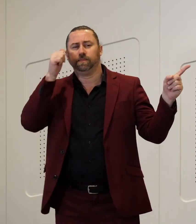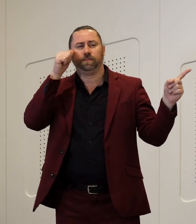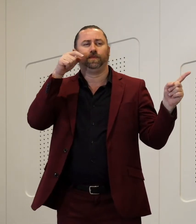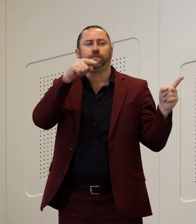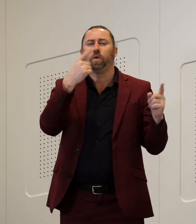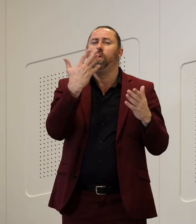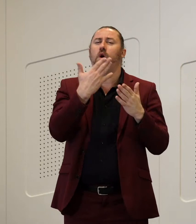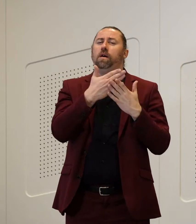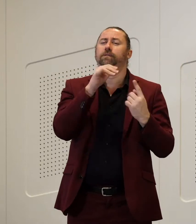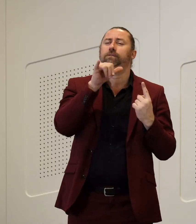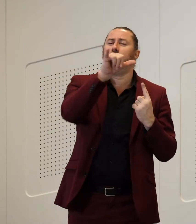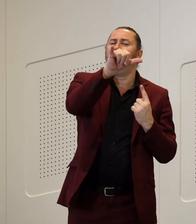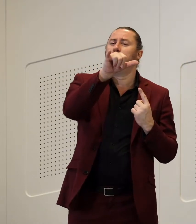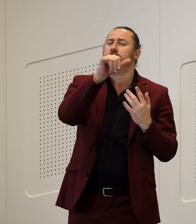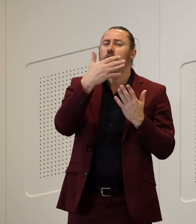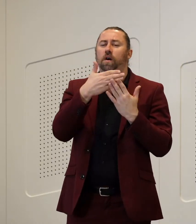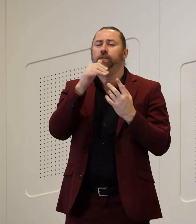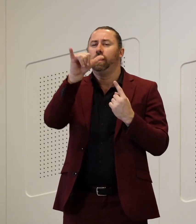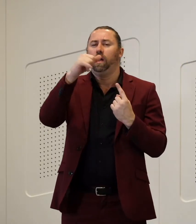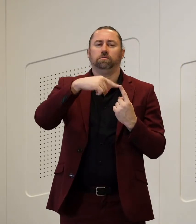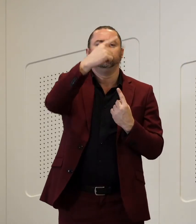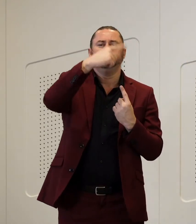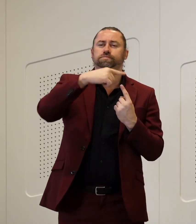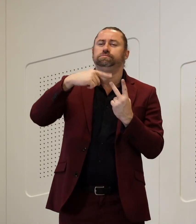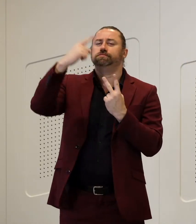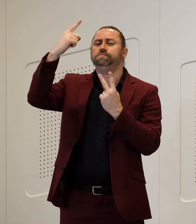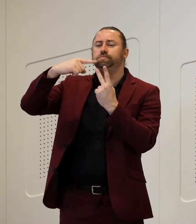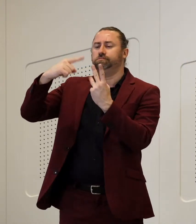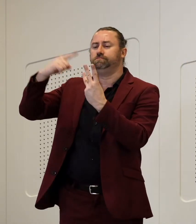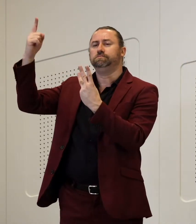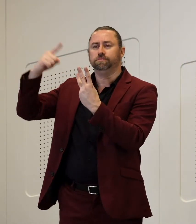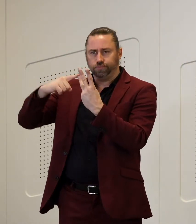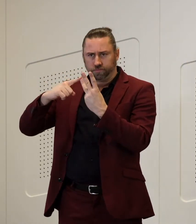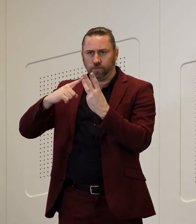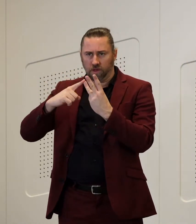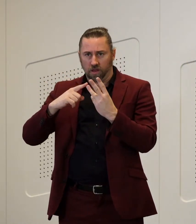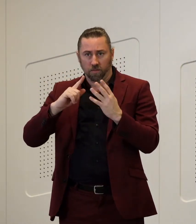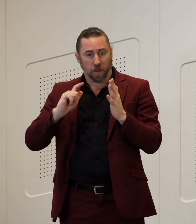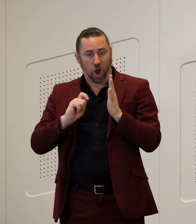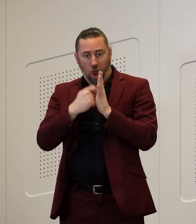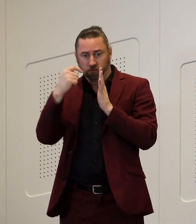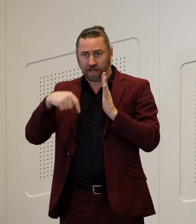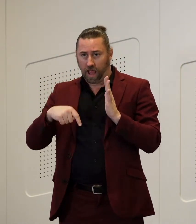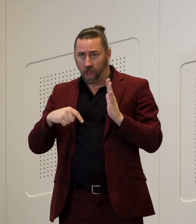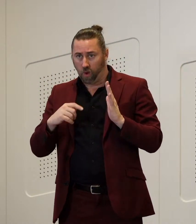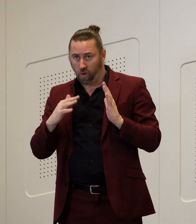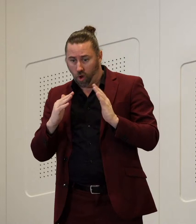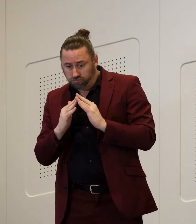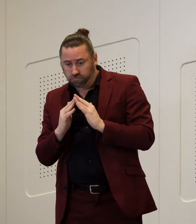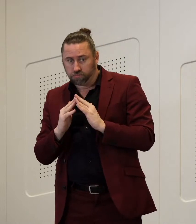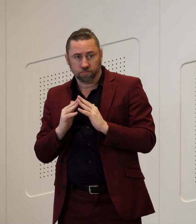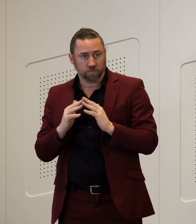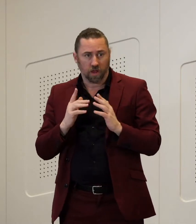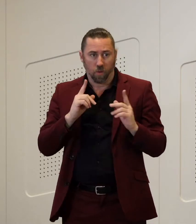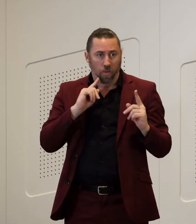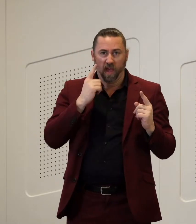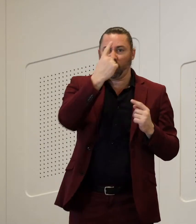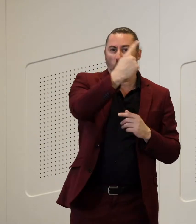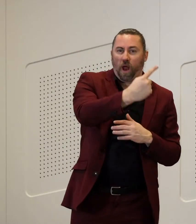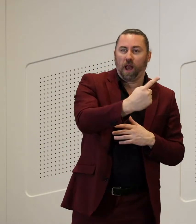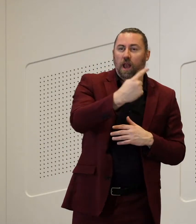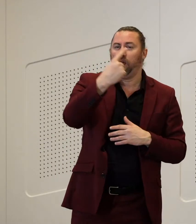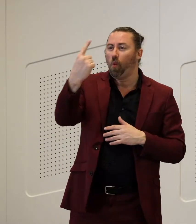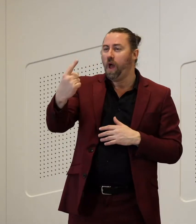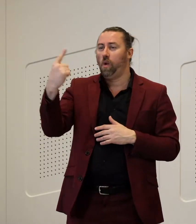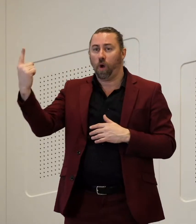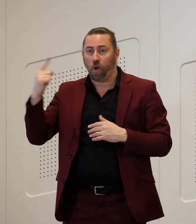passengers on those flights before deciding on whether lockdown any or was found. What would it take? Is it 1 passenger on each flight? I